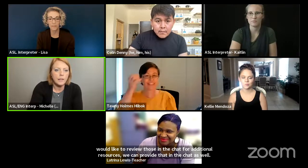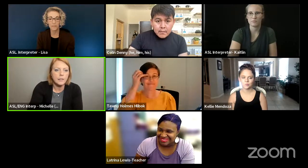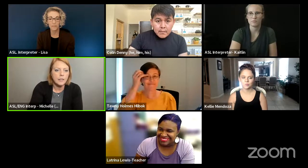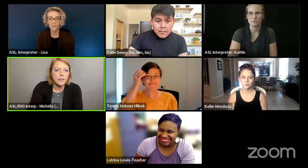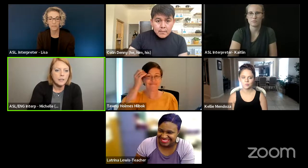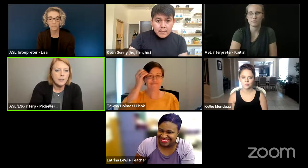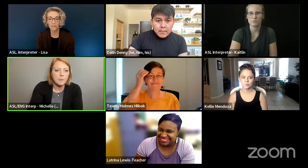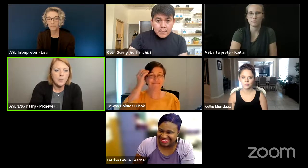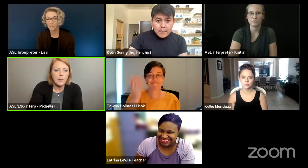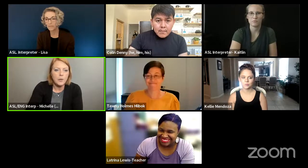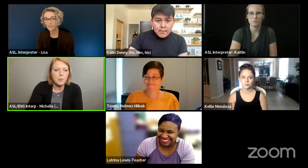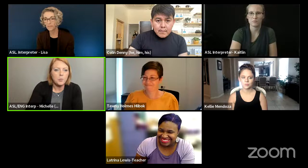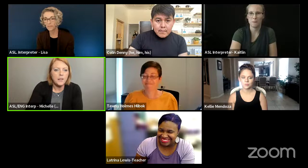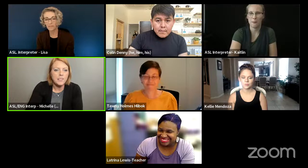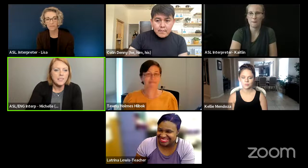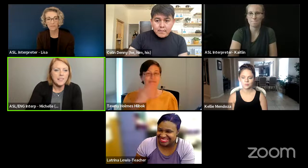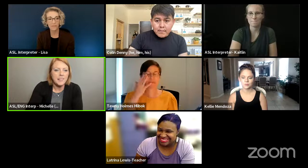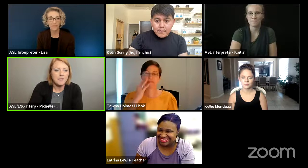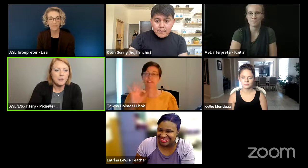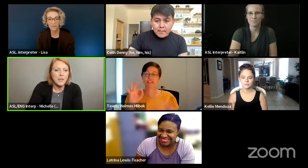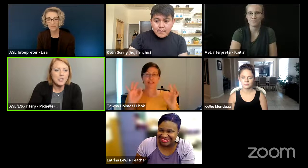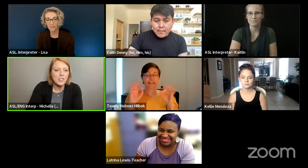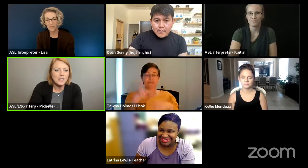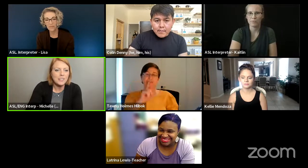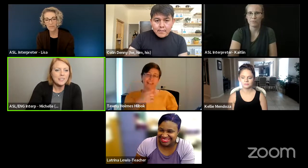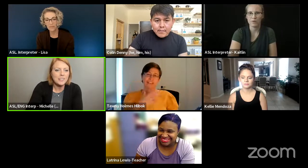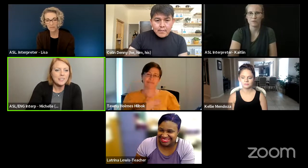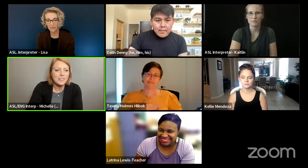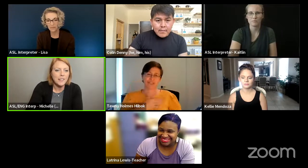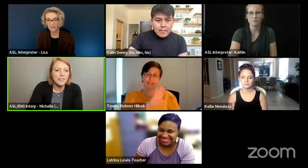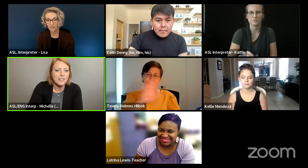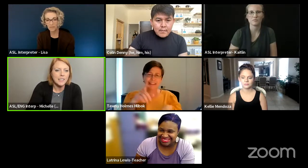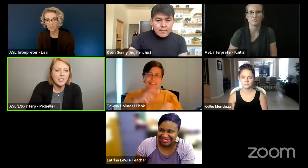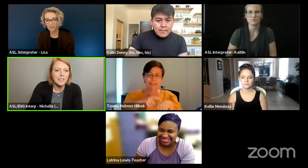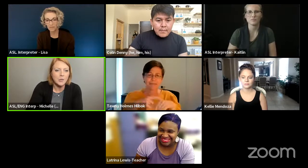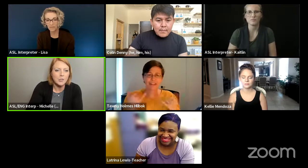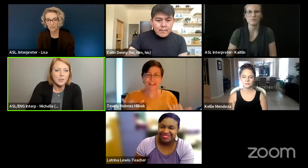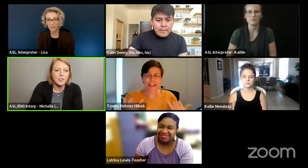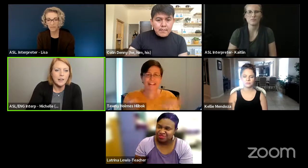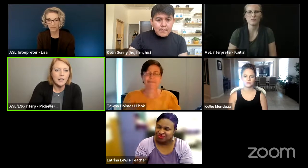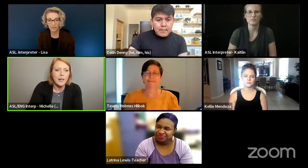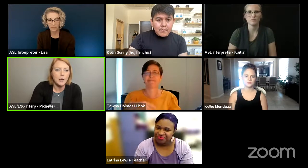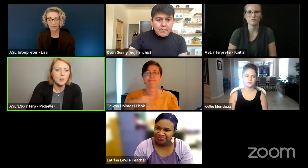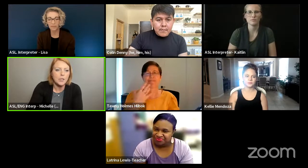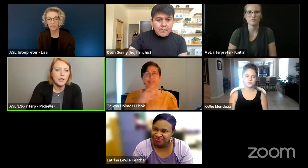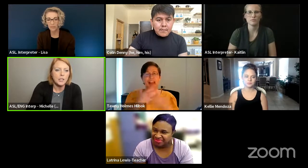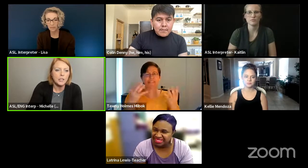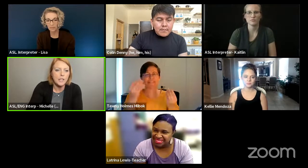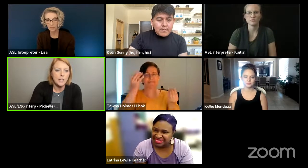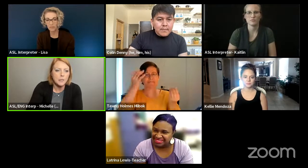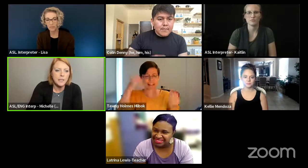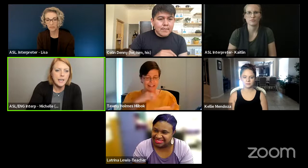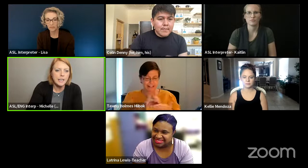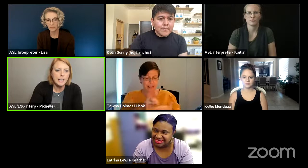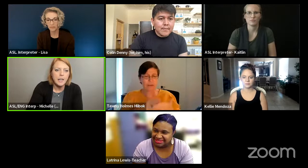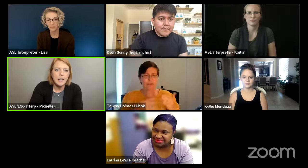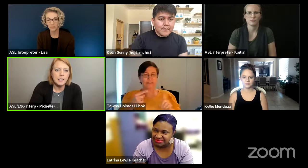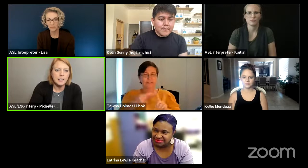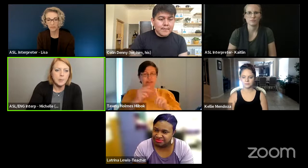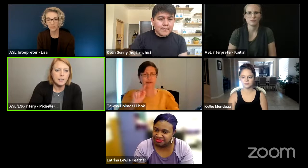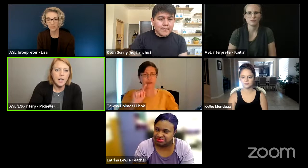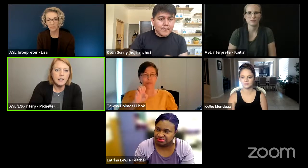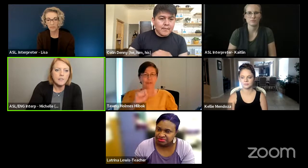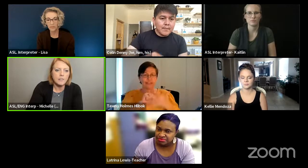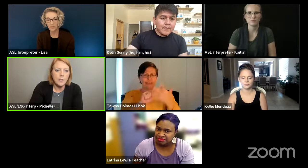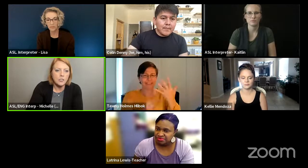All right. Maybe they're processing the information and digesting what you've shared. I appreciate your time today.